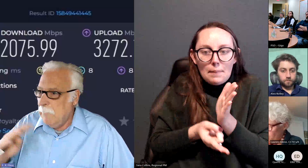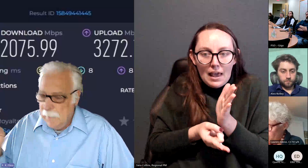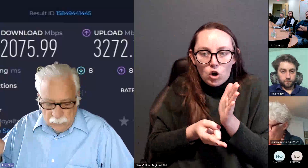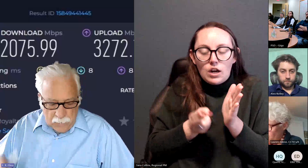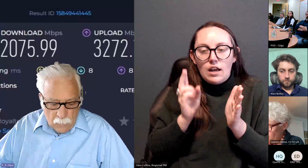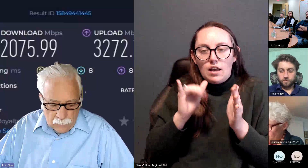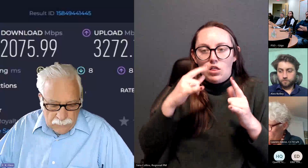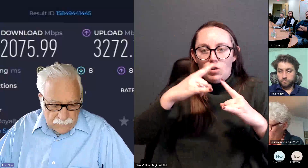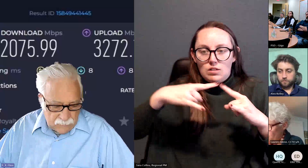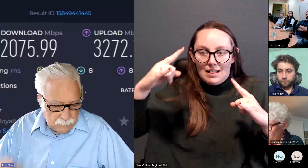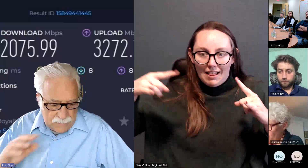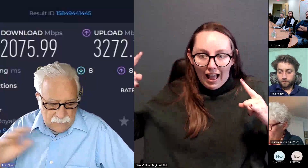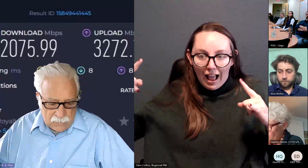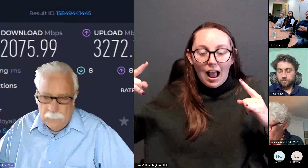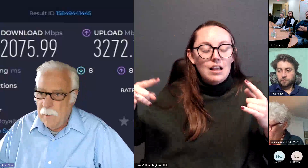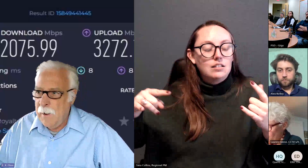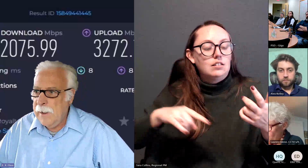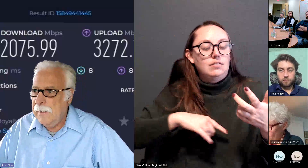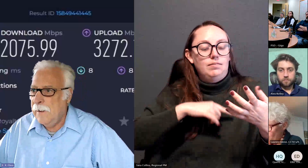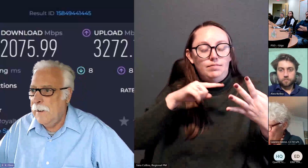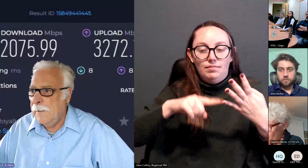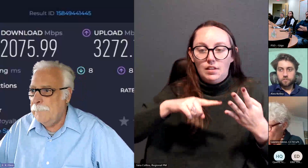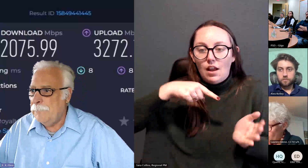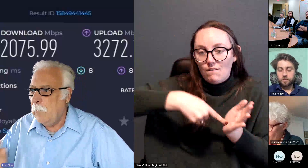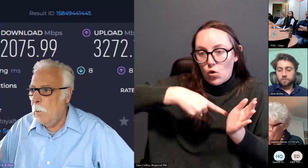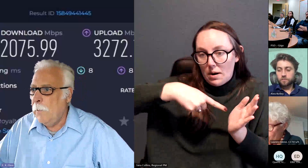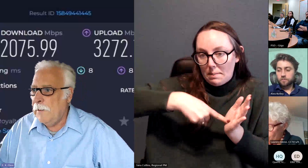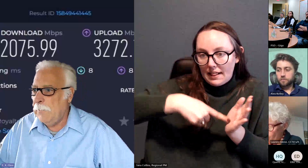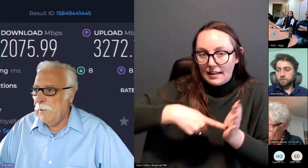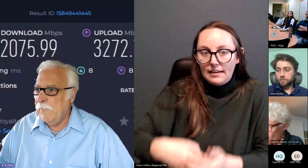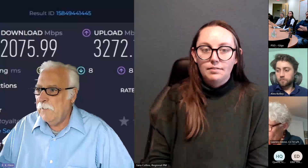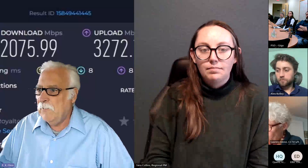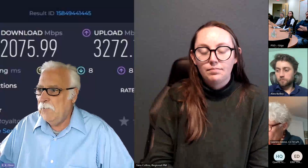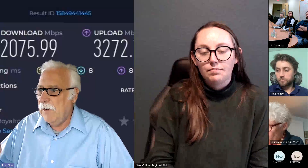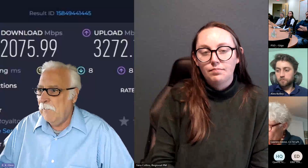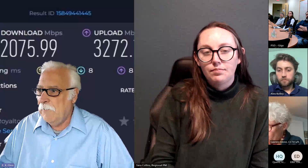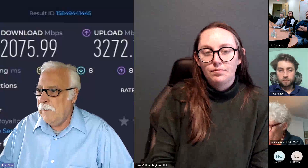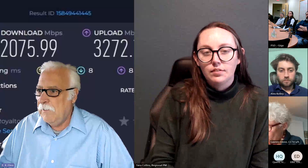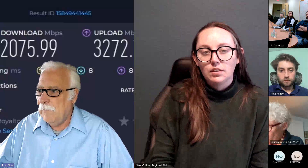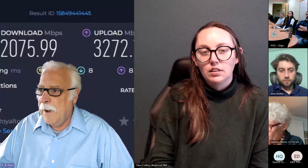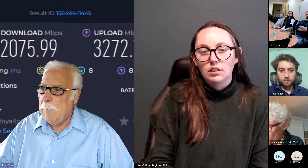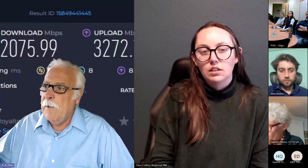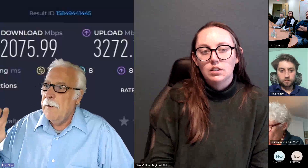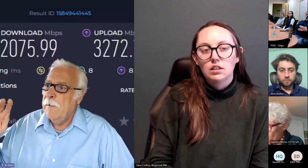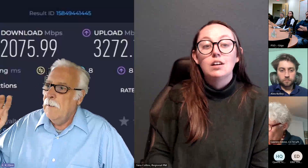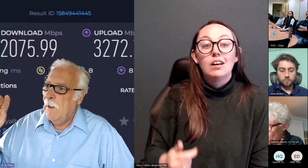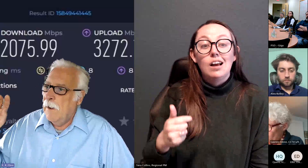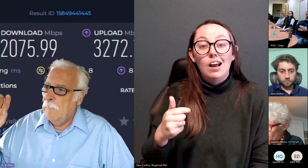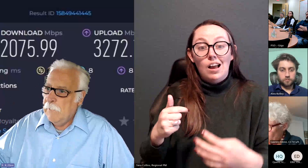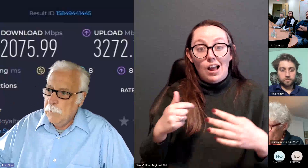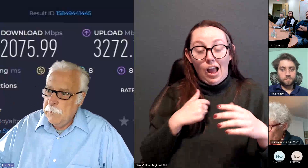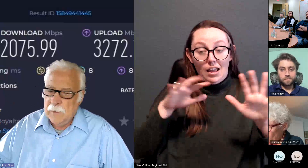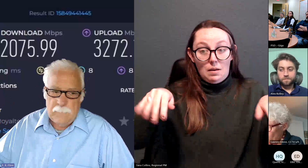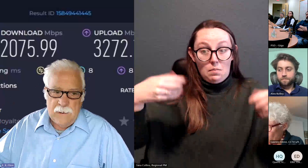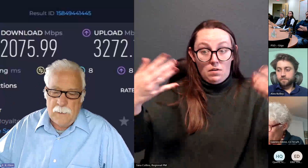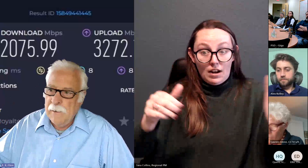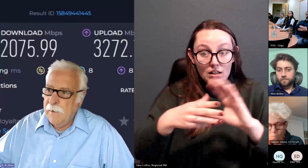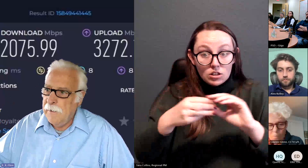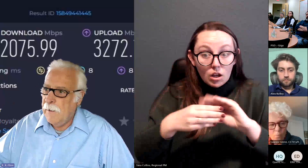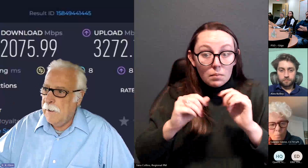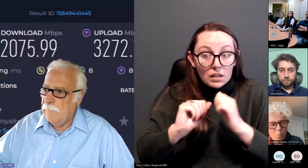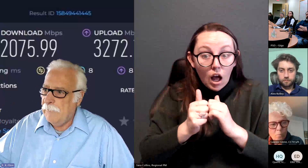And I'm doing all of this based on my role and experience as chair of EC Fiber. VCUDA is going